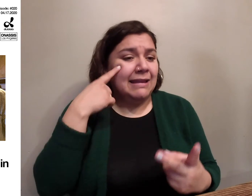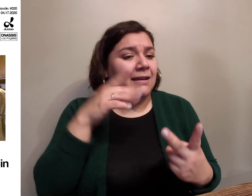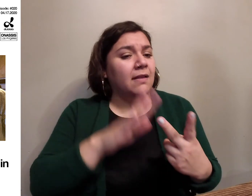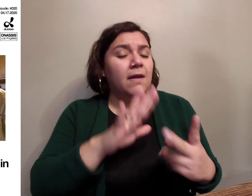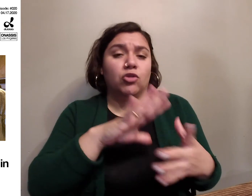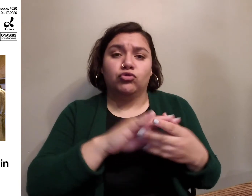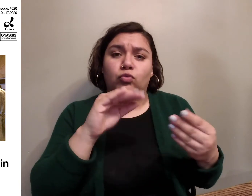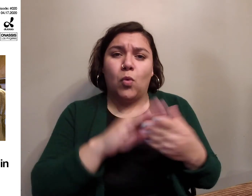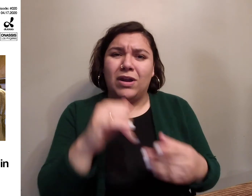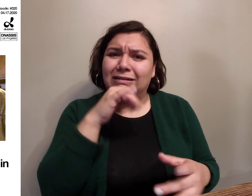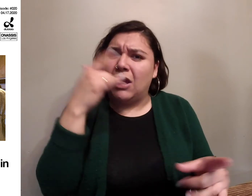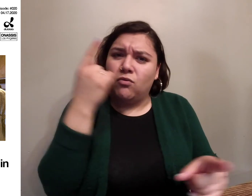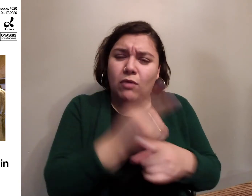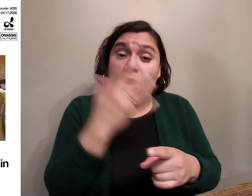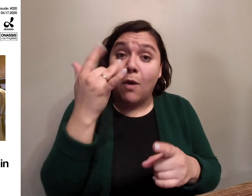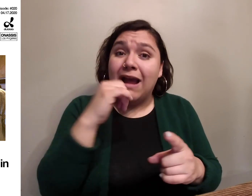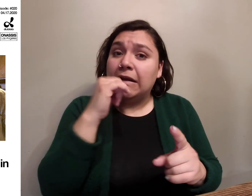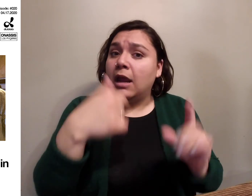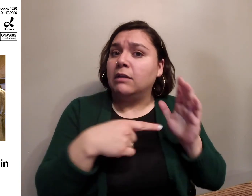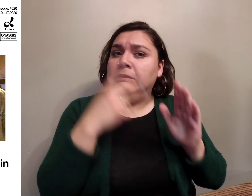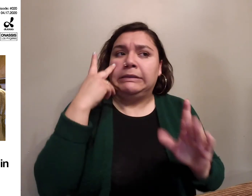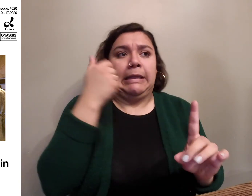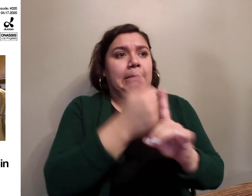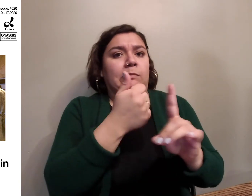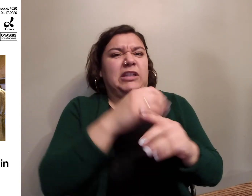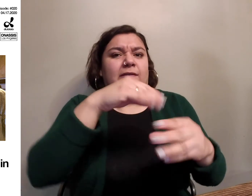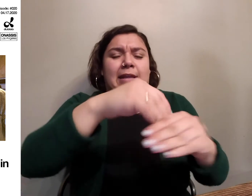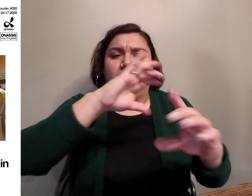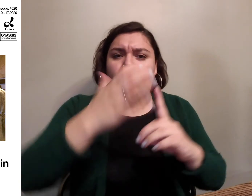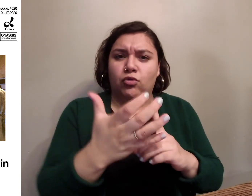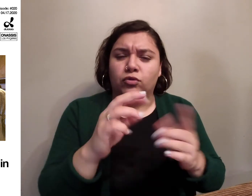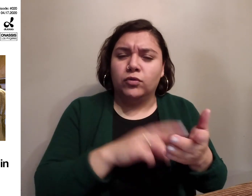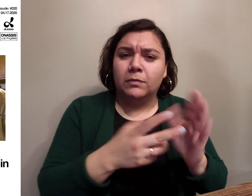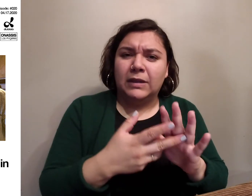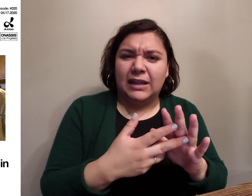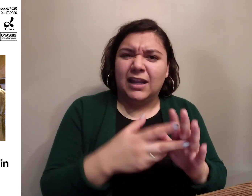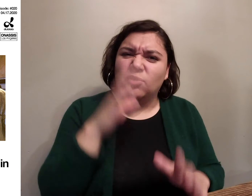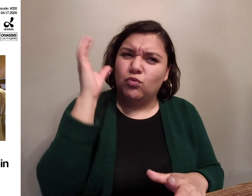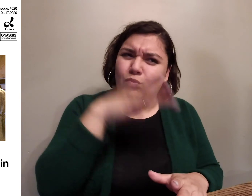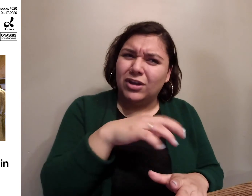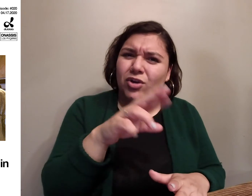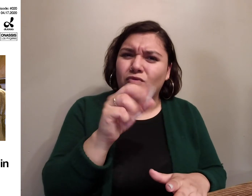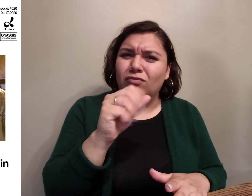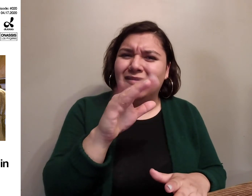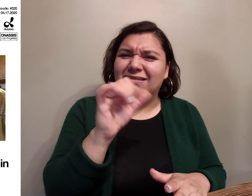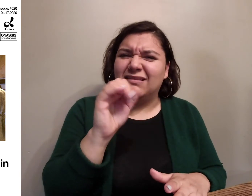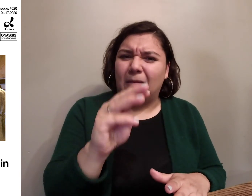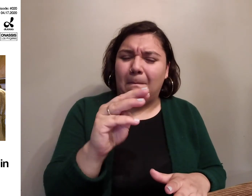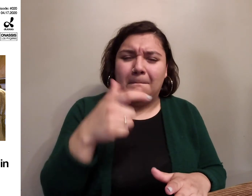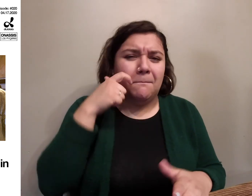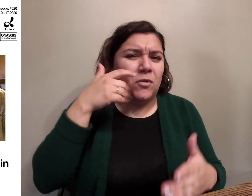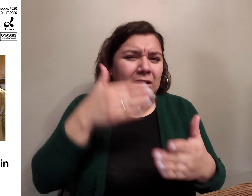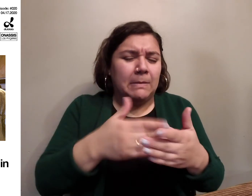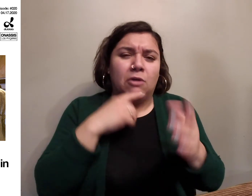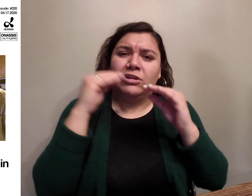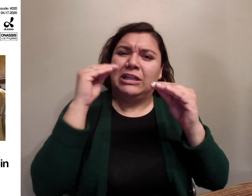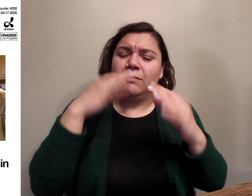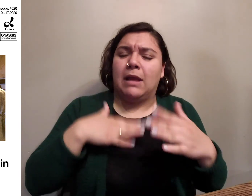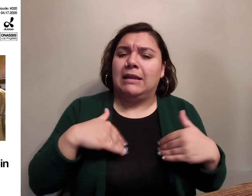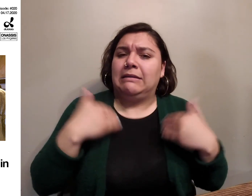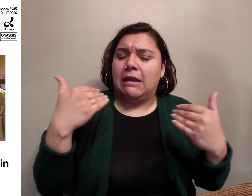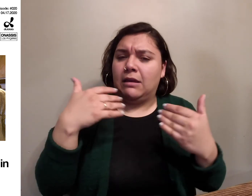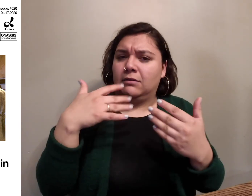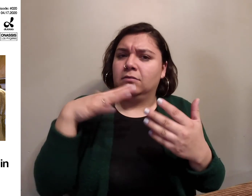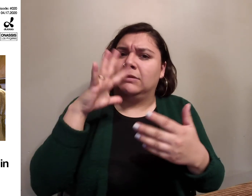that strain of this bizarre racism that I was noticing as I was teaching my young Asian American students, who are so brilliant and